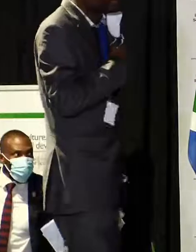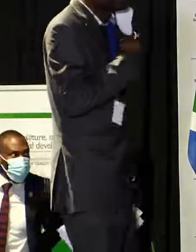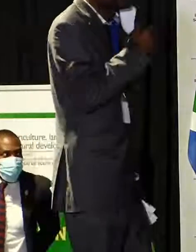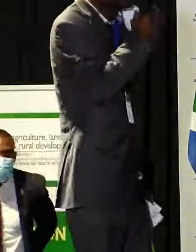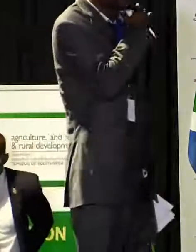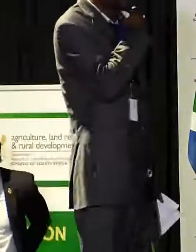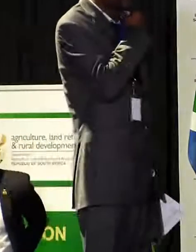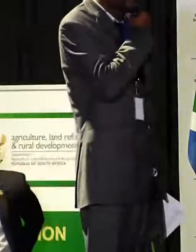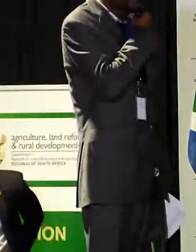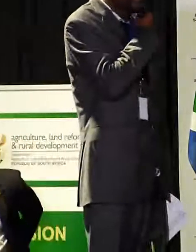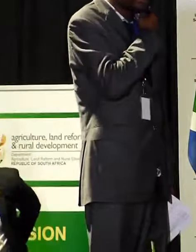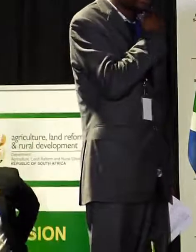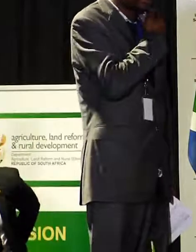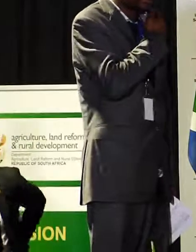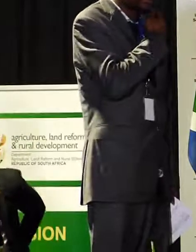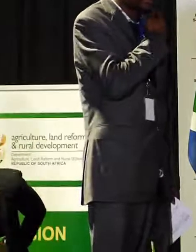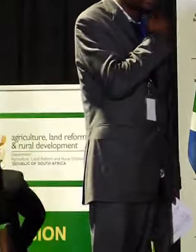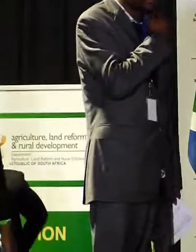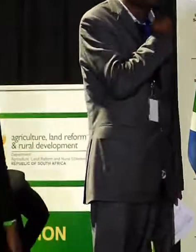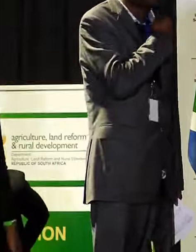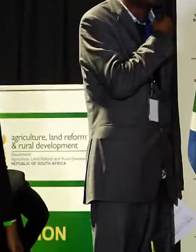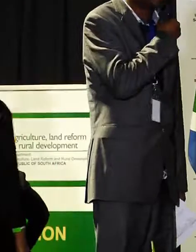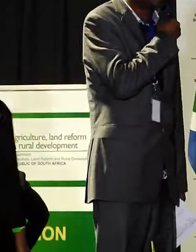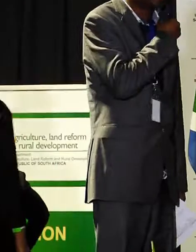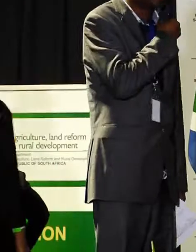Please stick to time, 12 minutes.